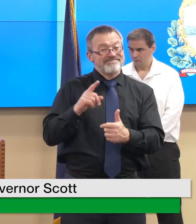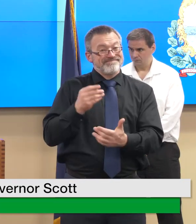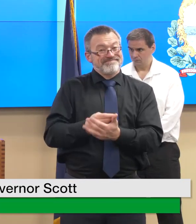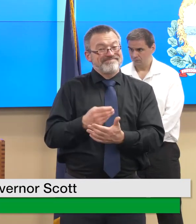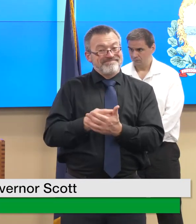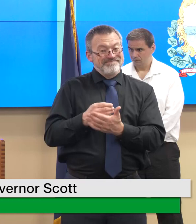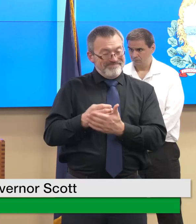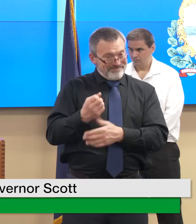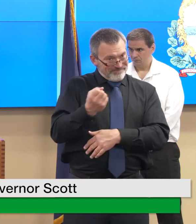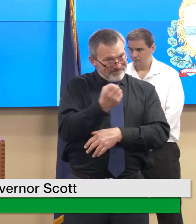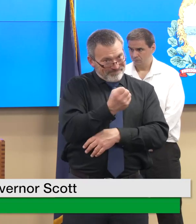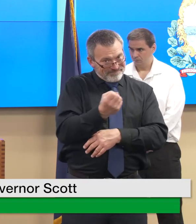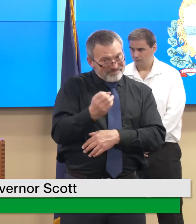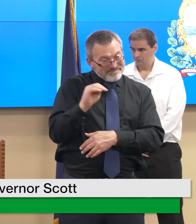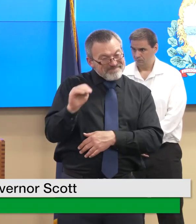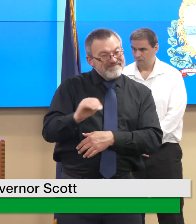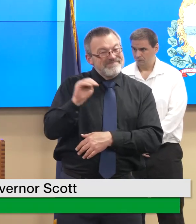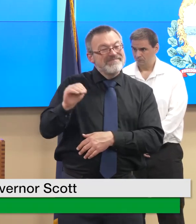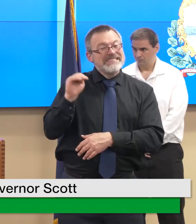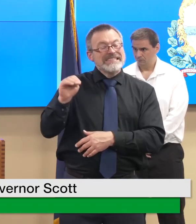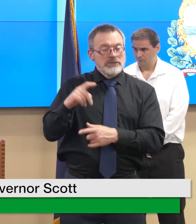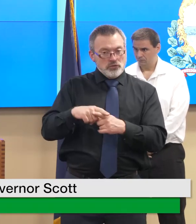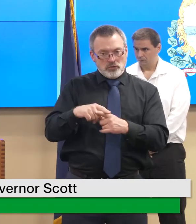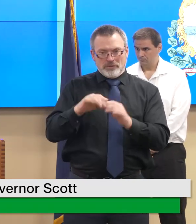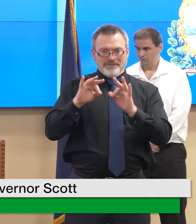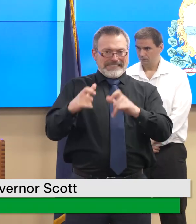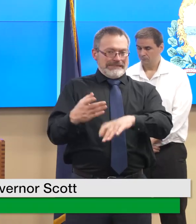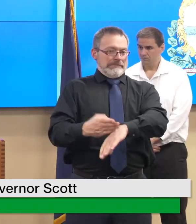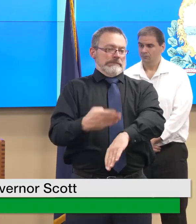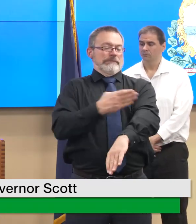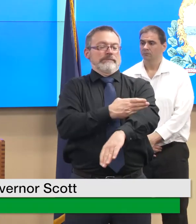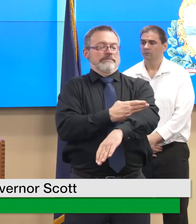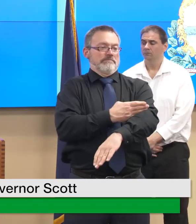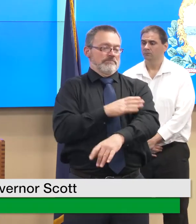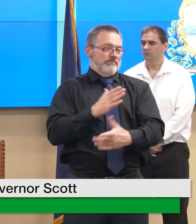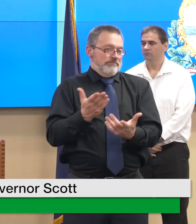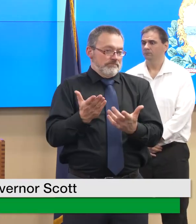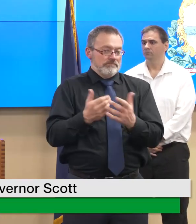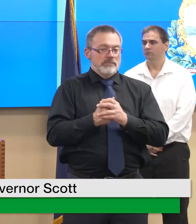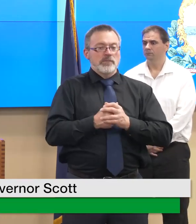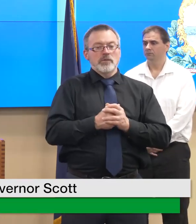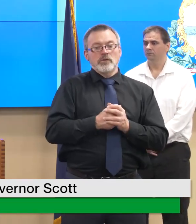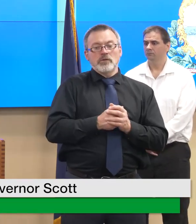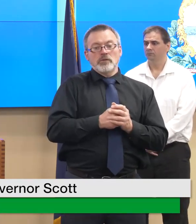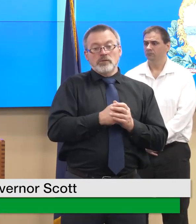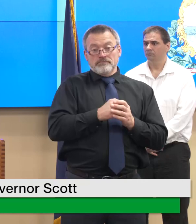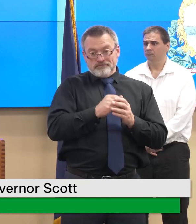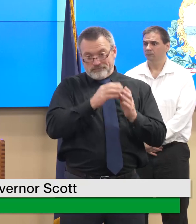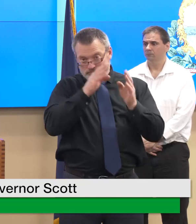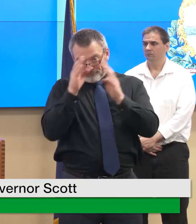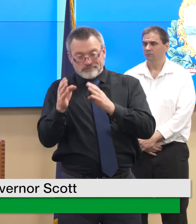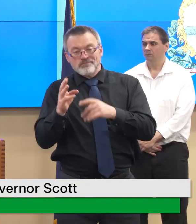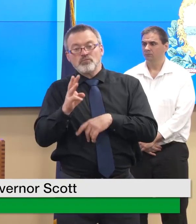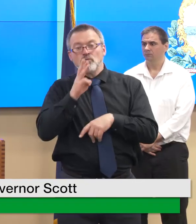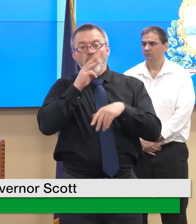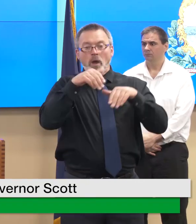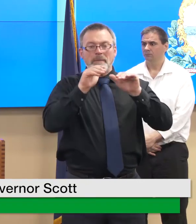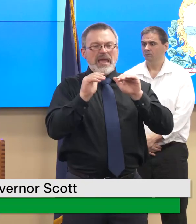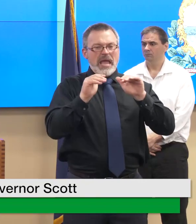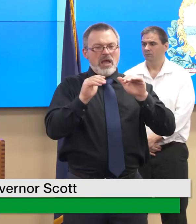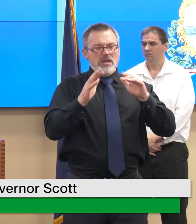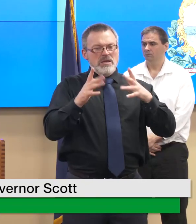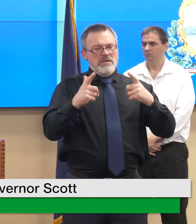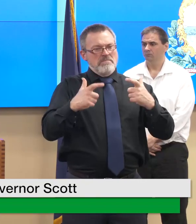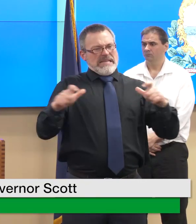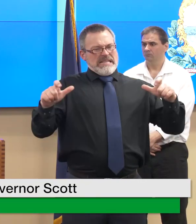project that is just getting underway, excuse me, at the Waterbury facility, which is our largest state-owned